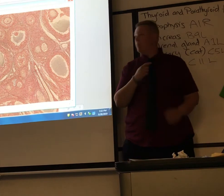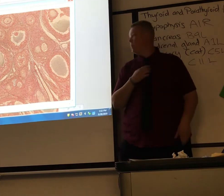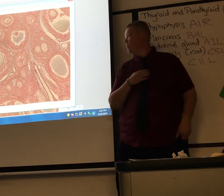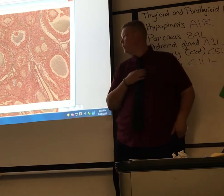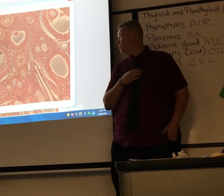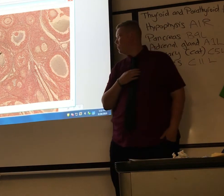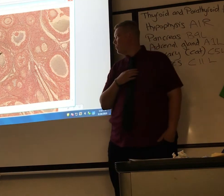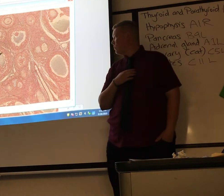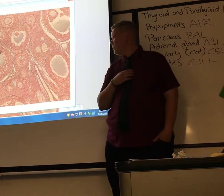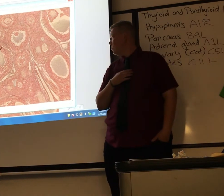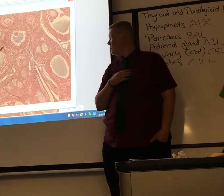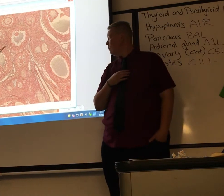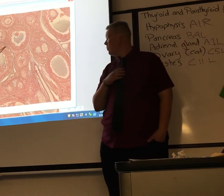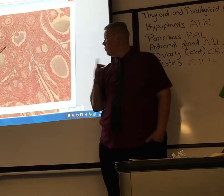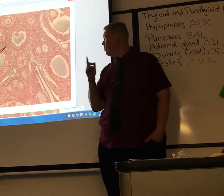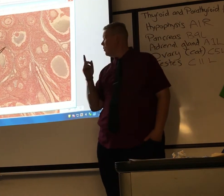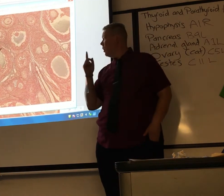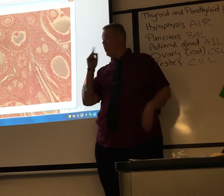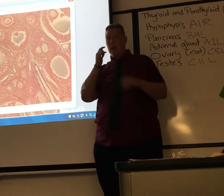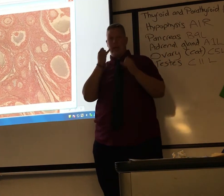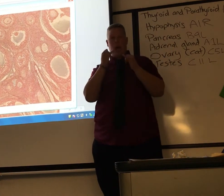see granulosa cells and theca.